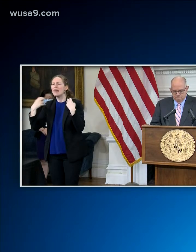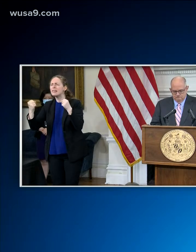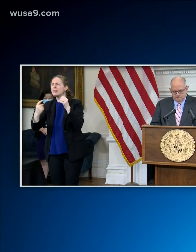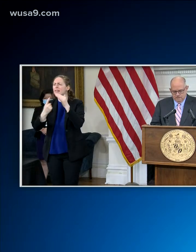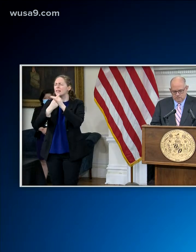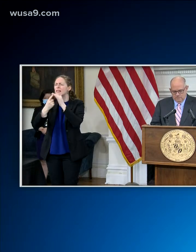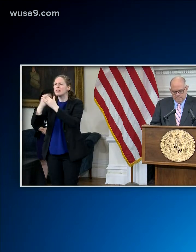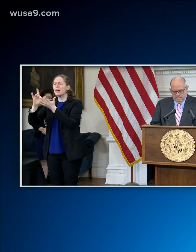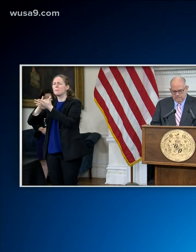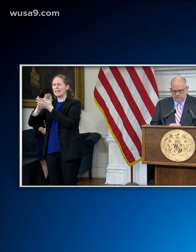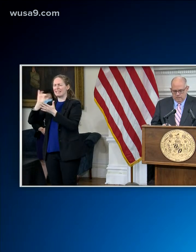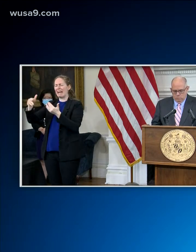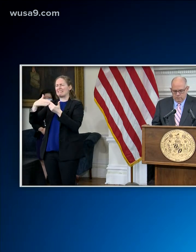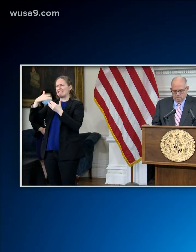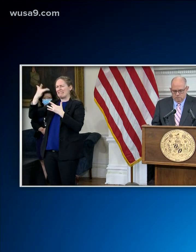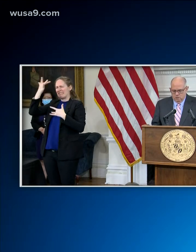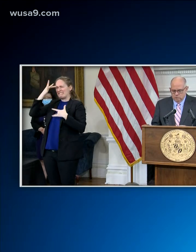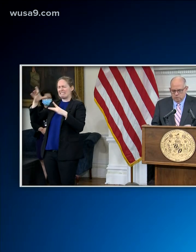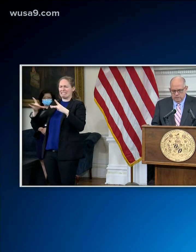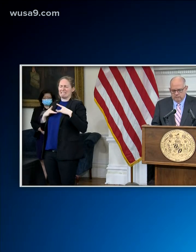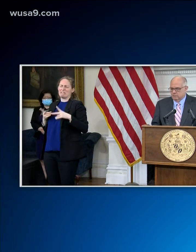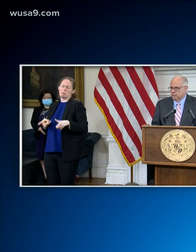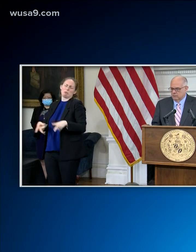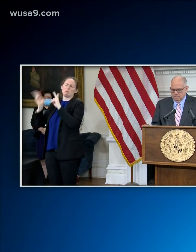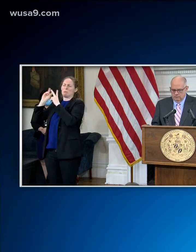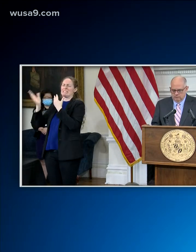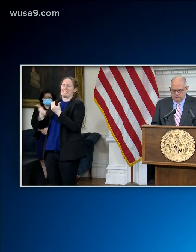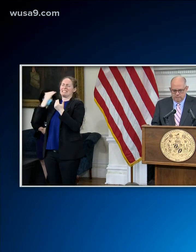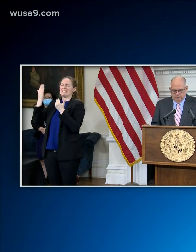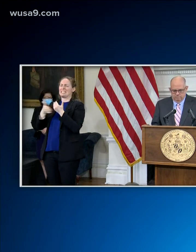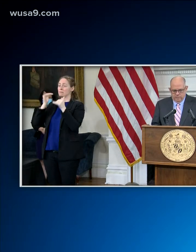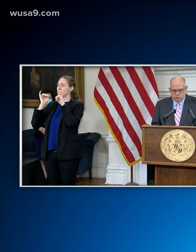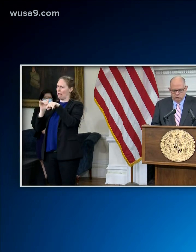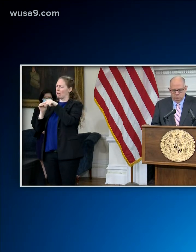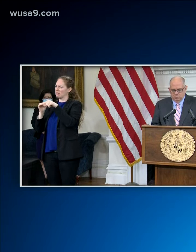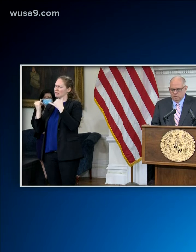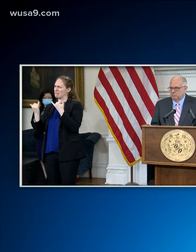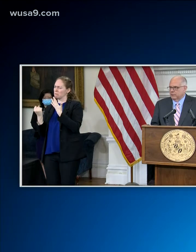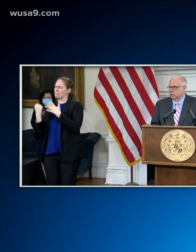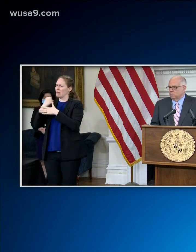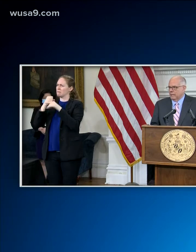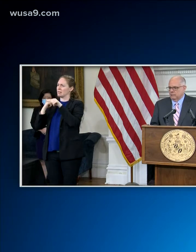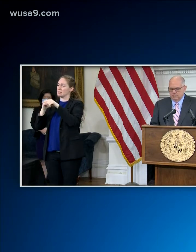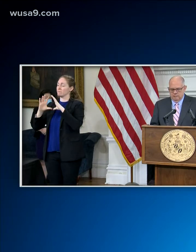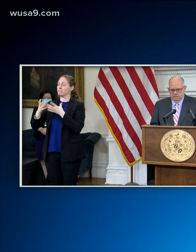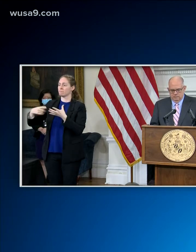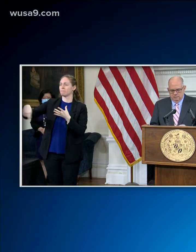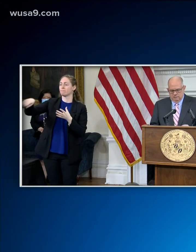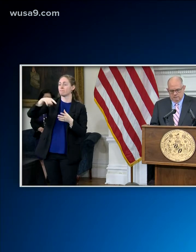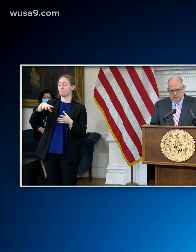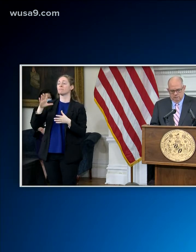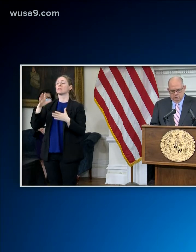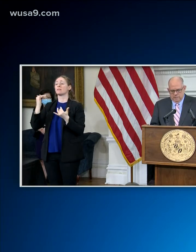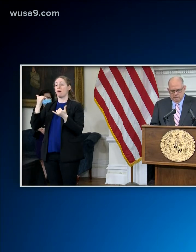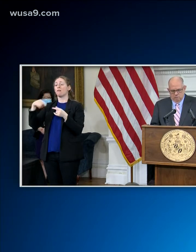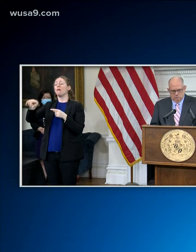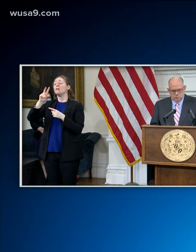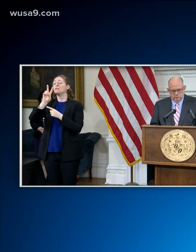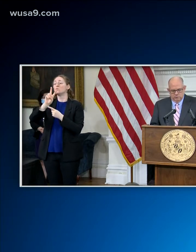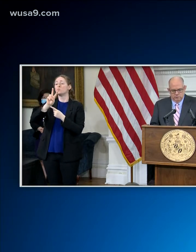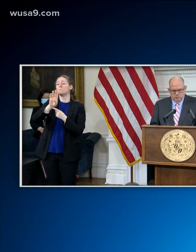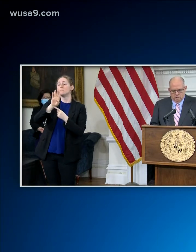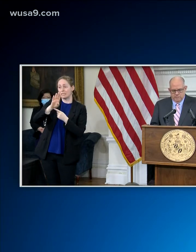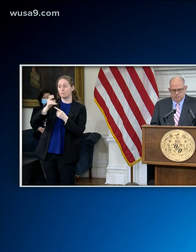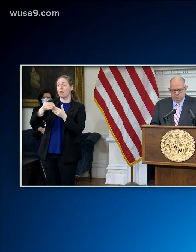illness. Today, we are also announcing that Phase 2B will be expanded to now